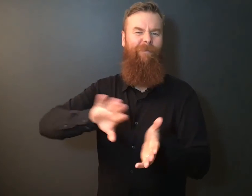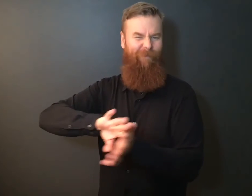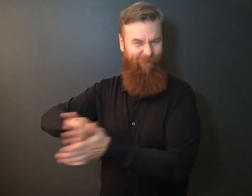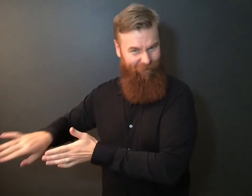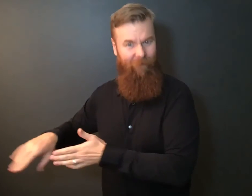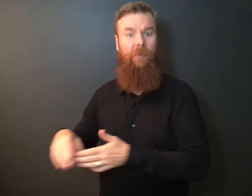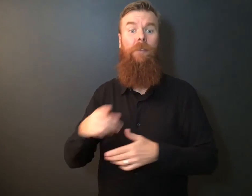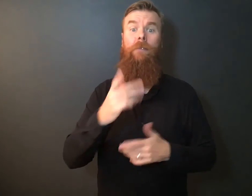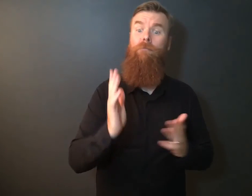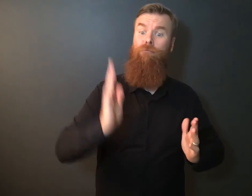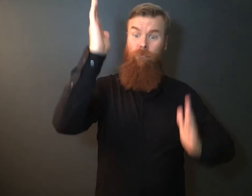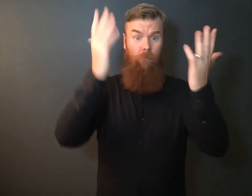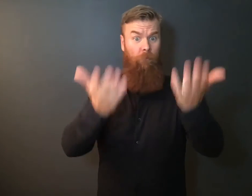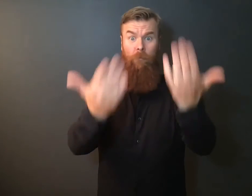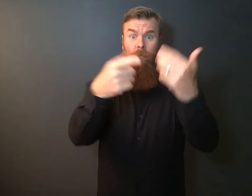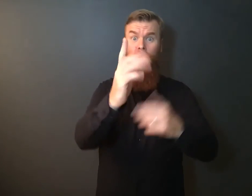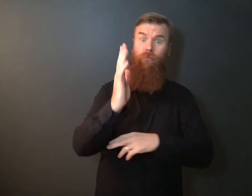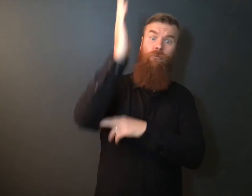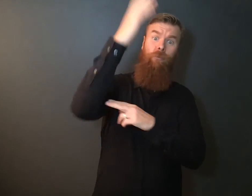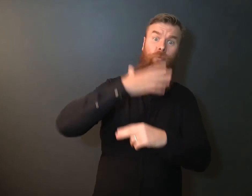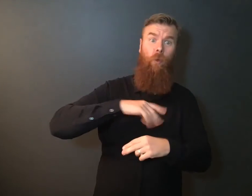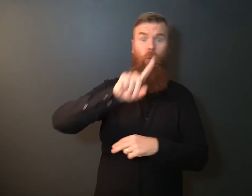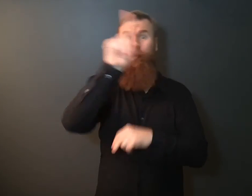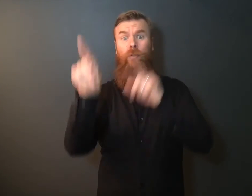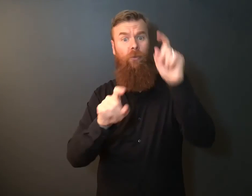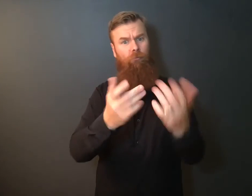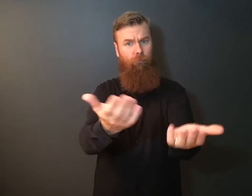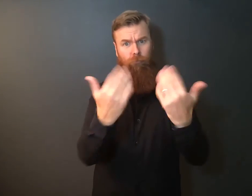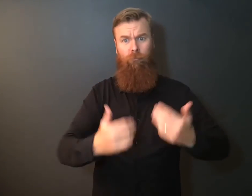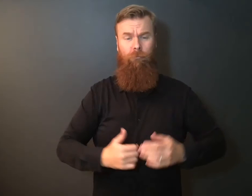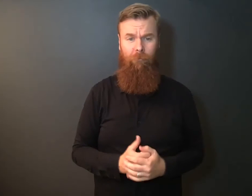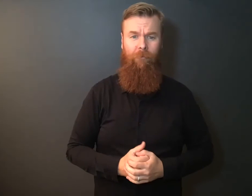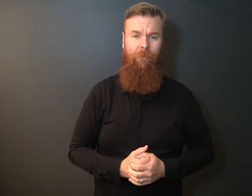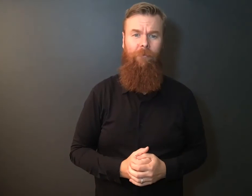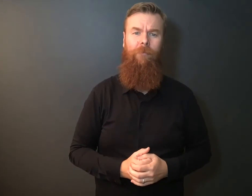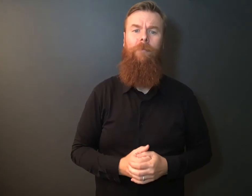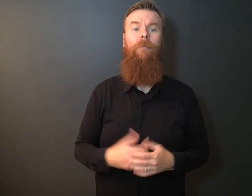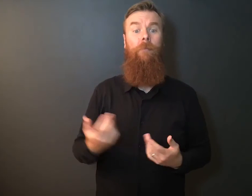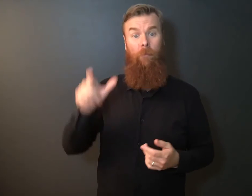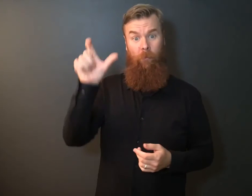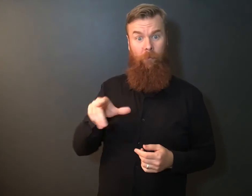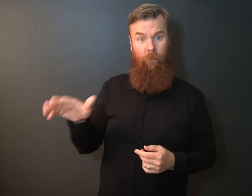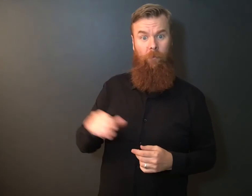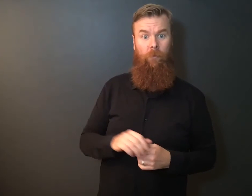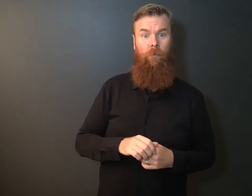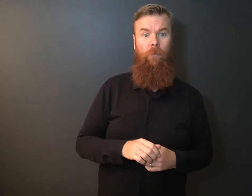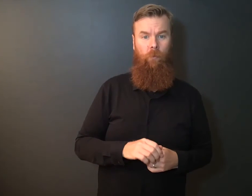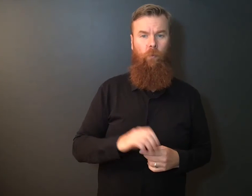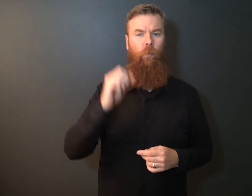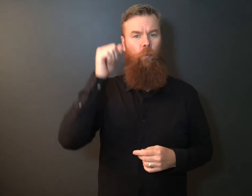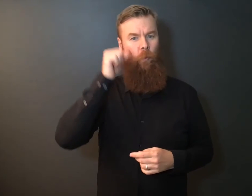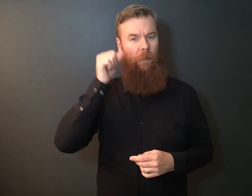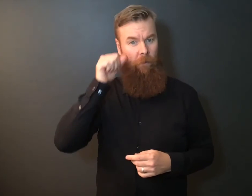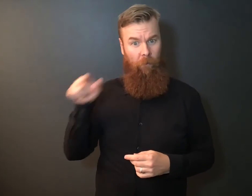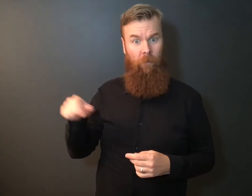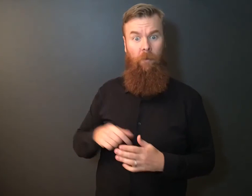Also, Wim from Sudan highlighted that young leaders with disabilities